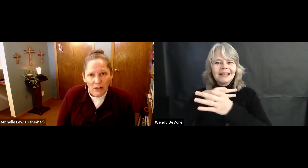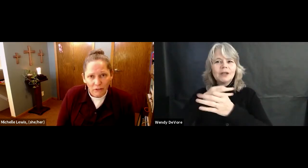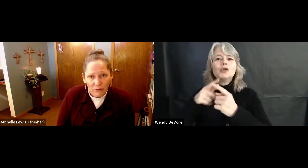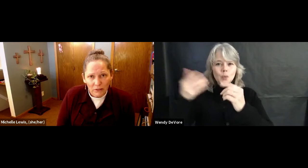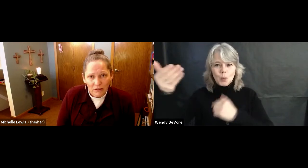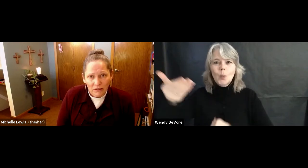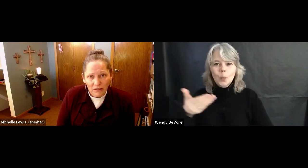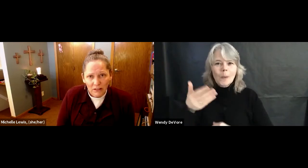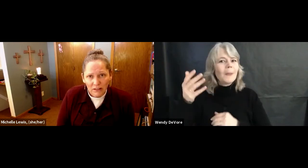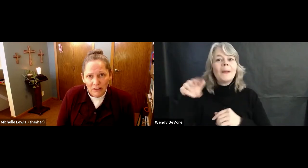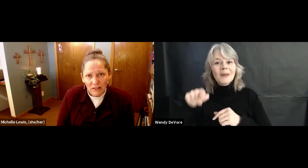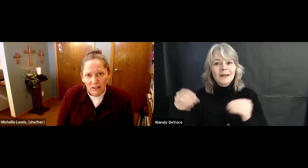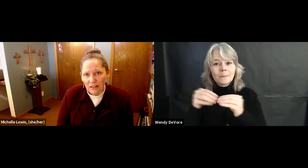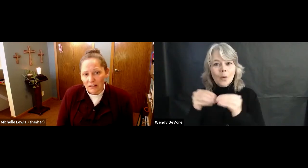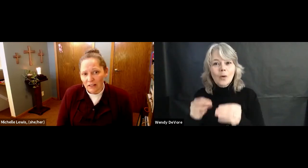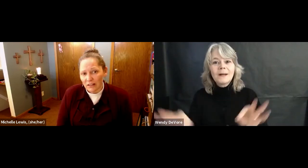them comfortable.